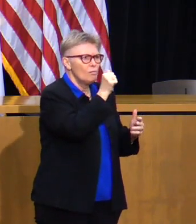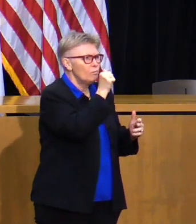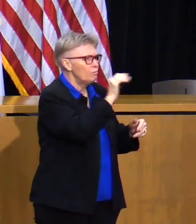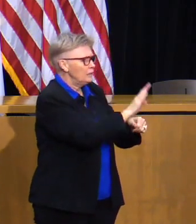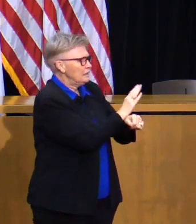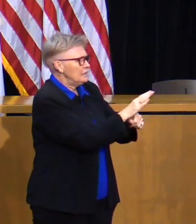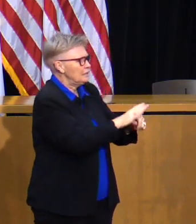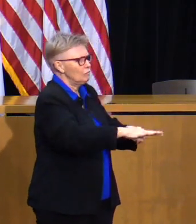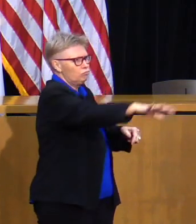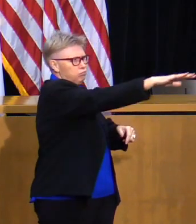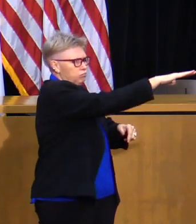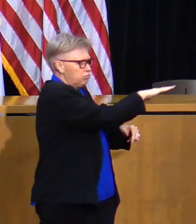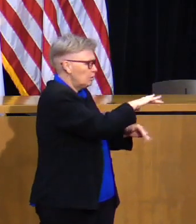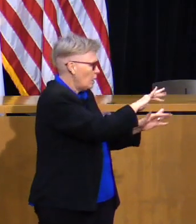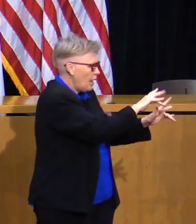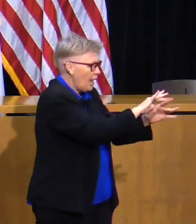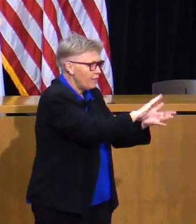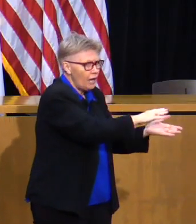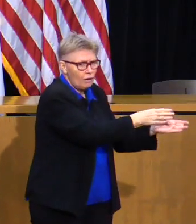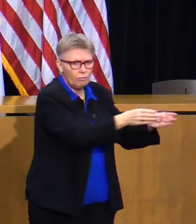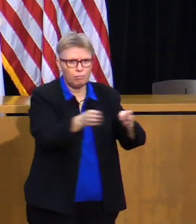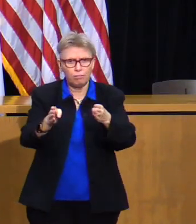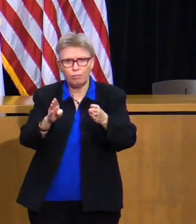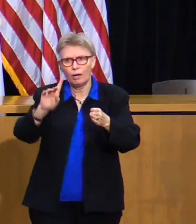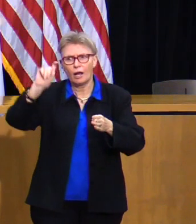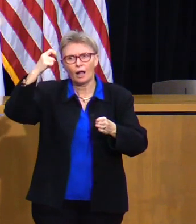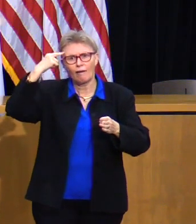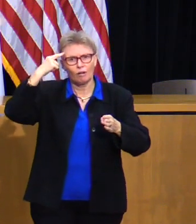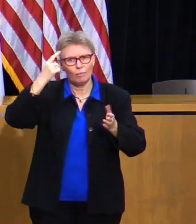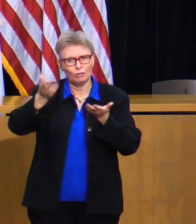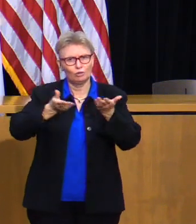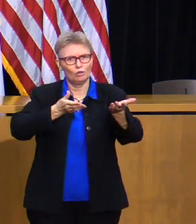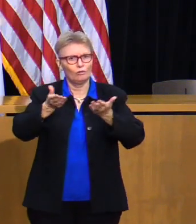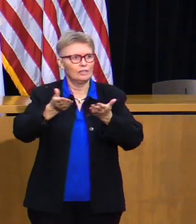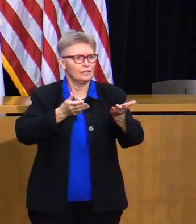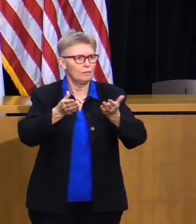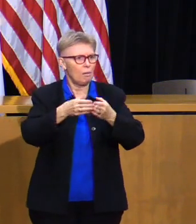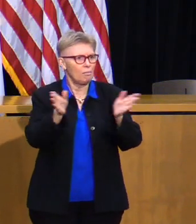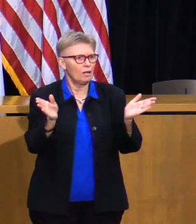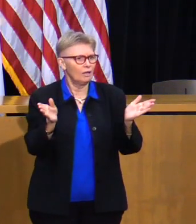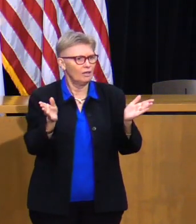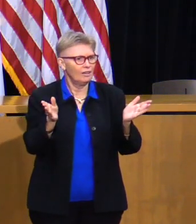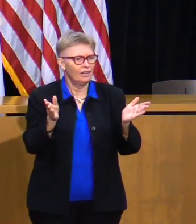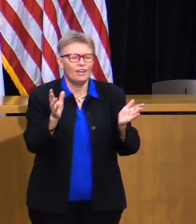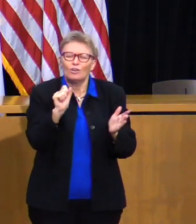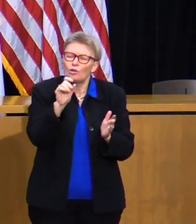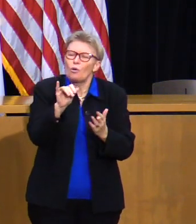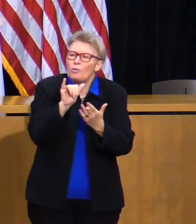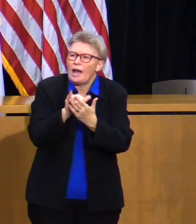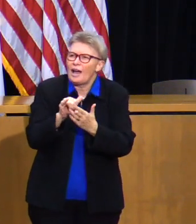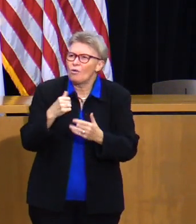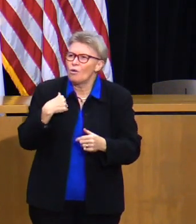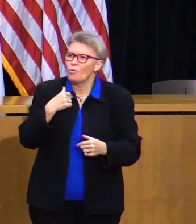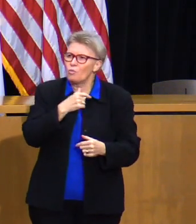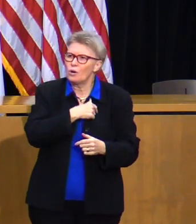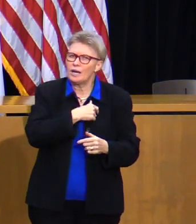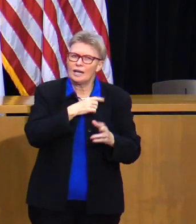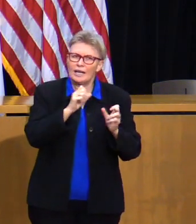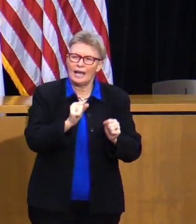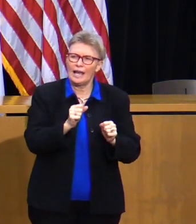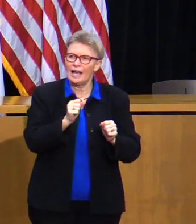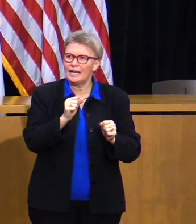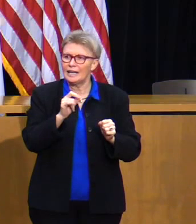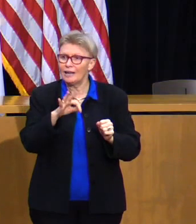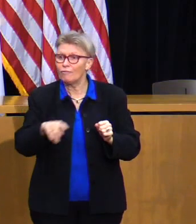public service is really inspirational, and is certainly a situation where you can look toward. If you're